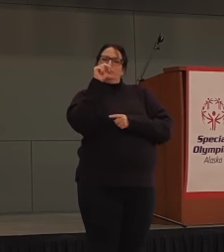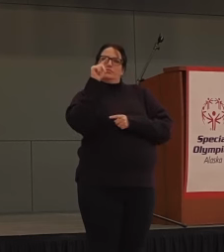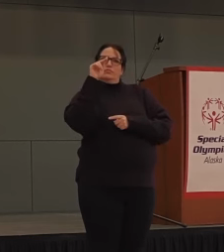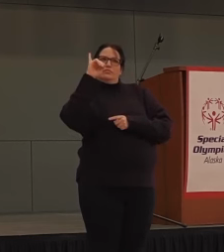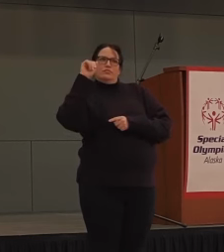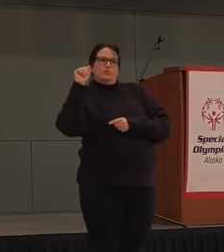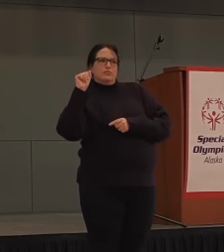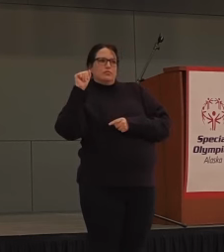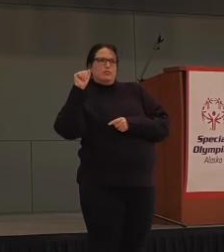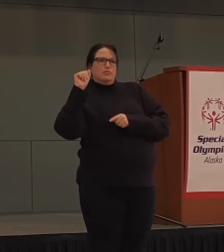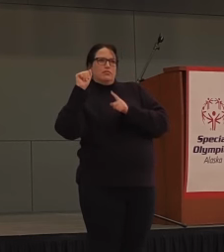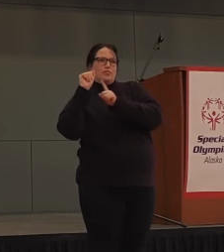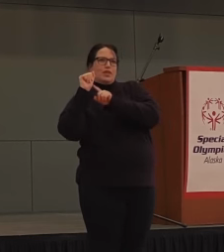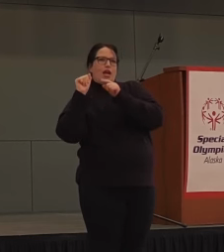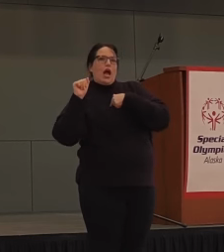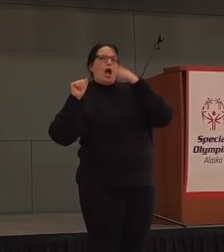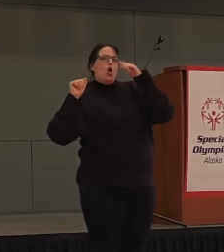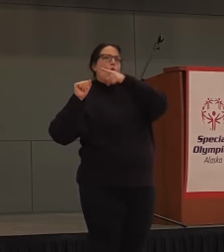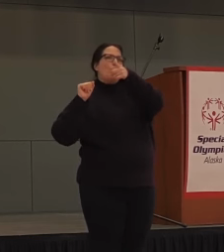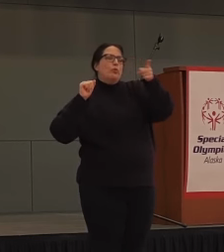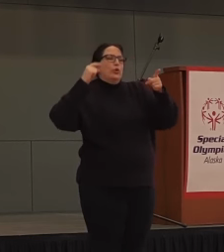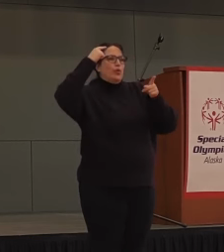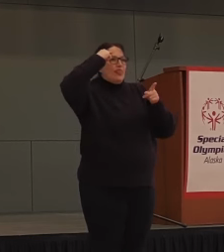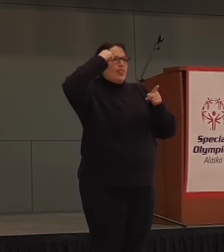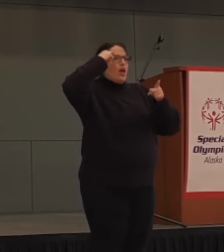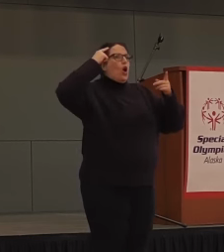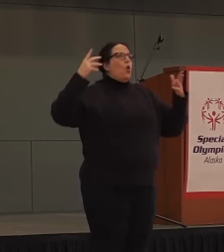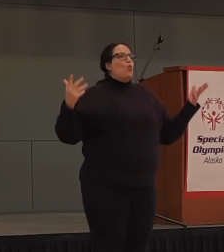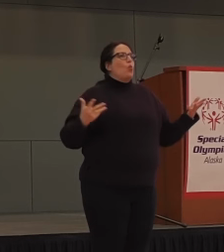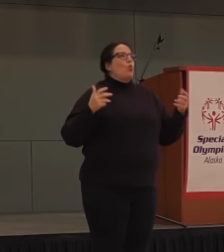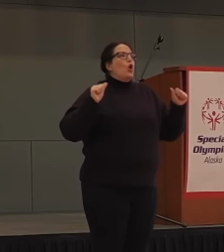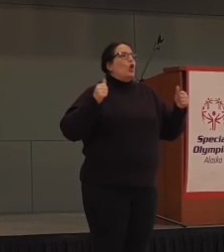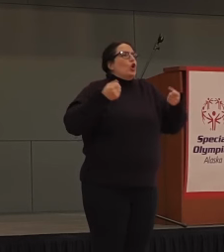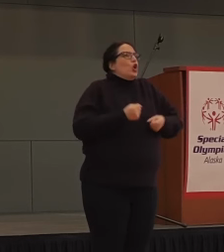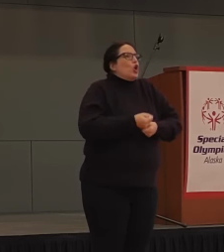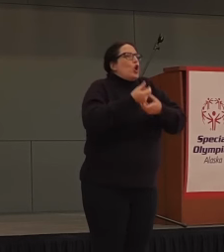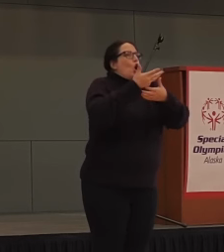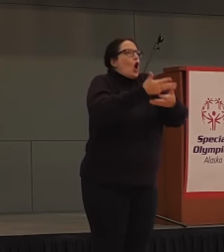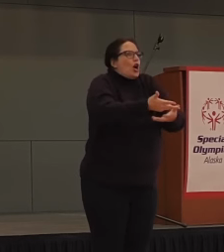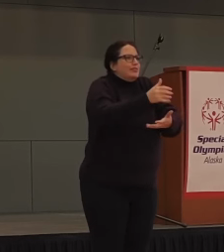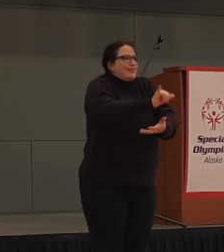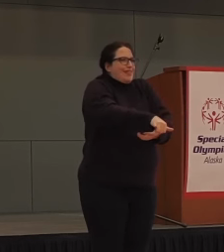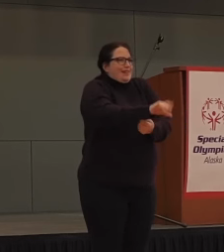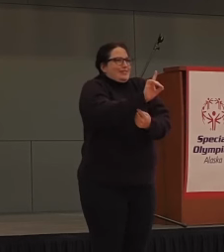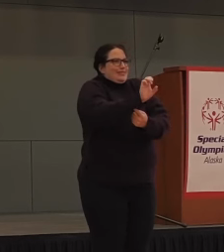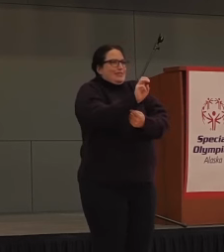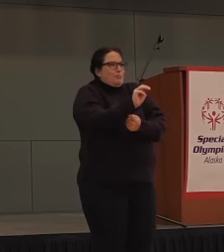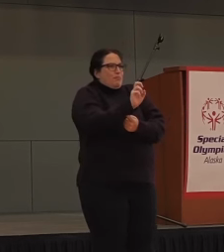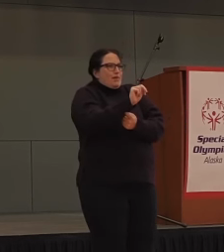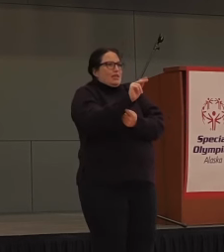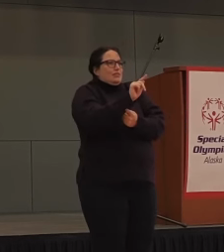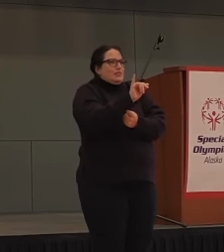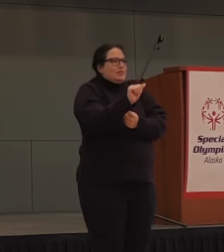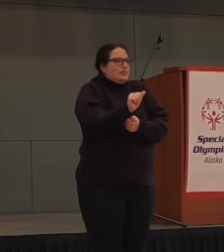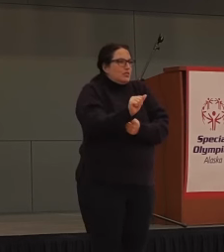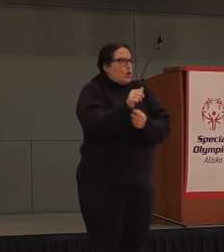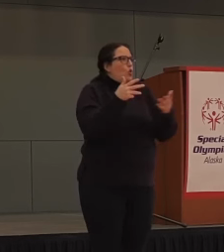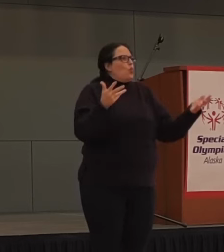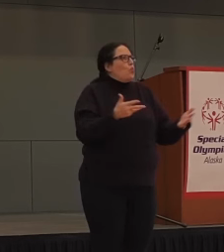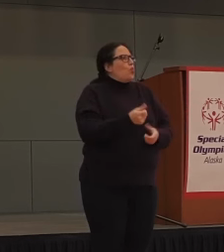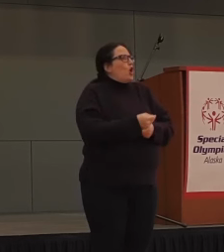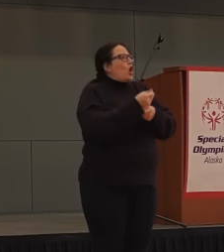be causing that dementia. I wonder what could be